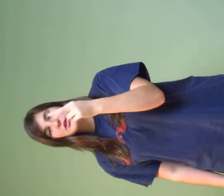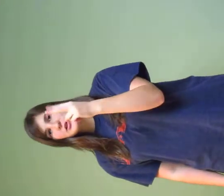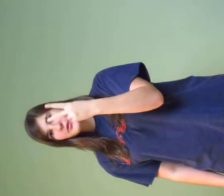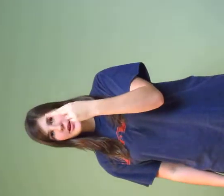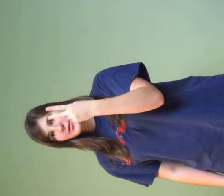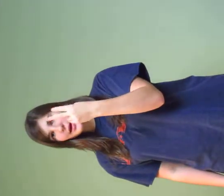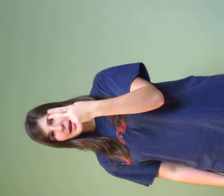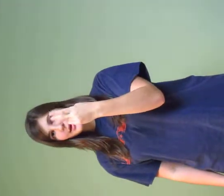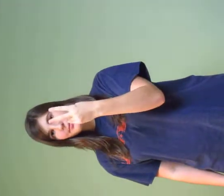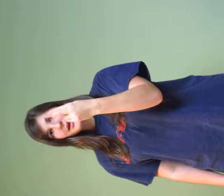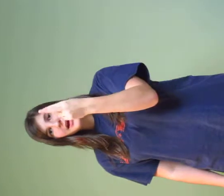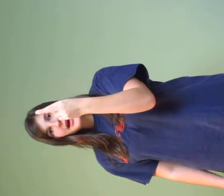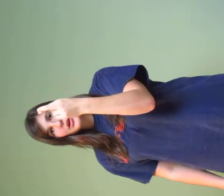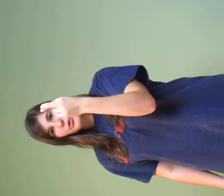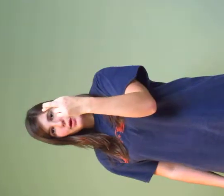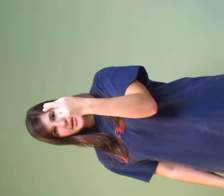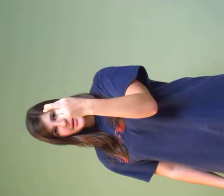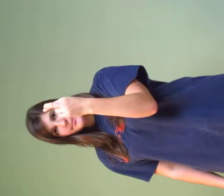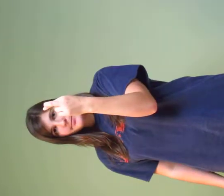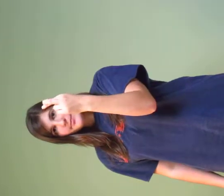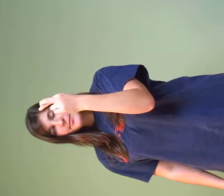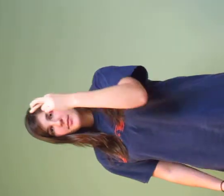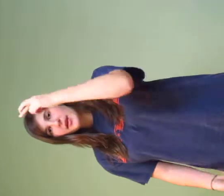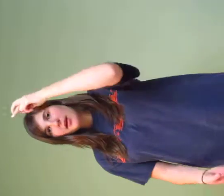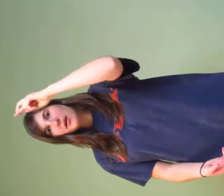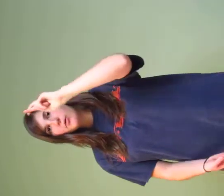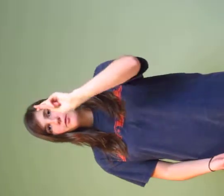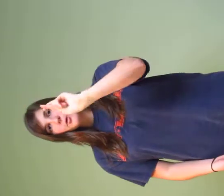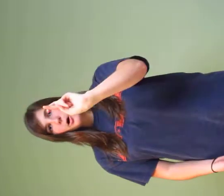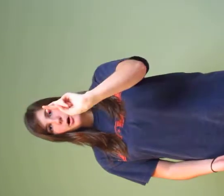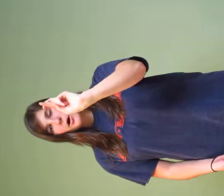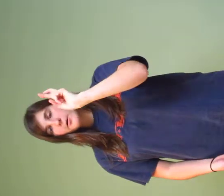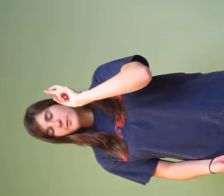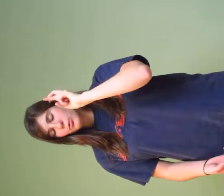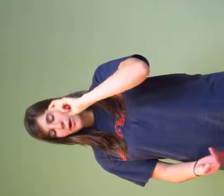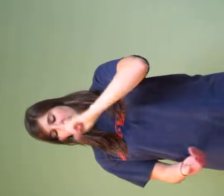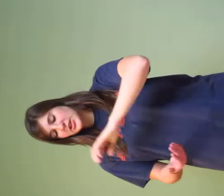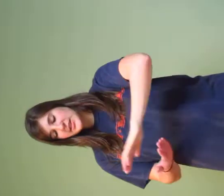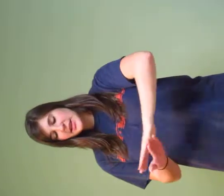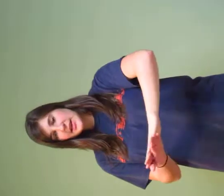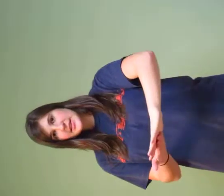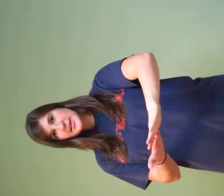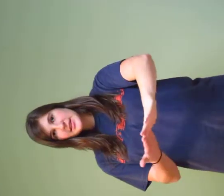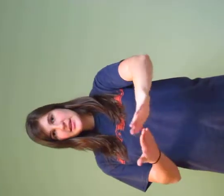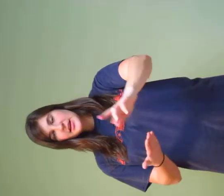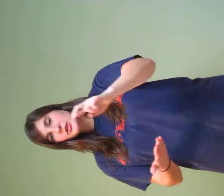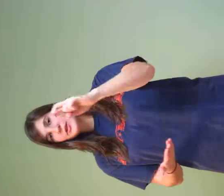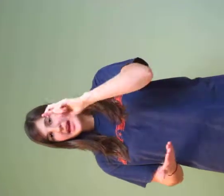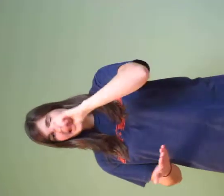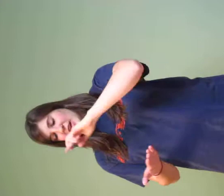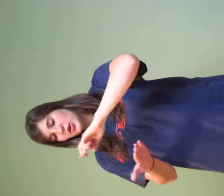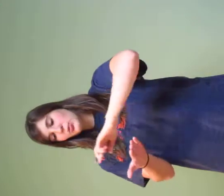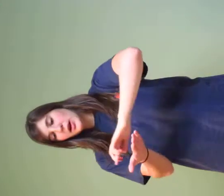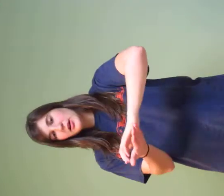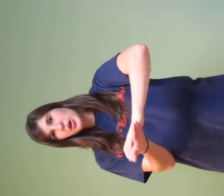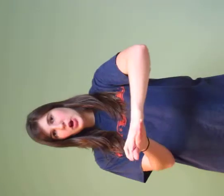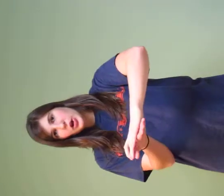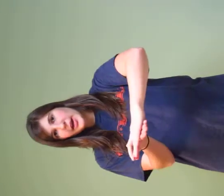two fingers right here, you cross them. R for righteousness. You take it and you run it along your hand